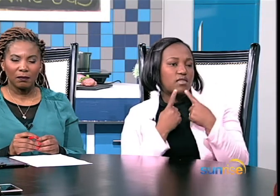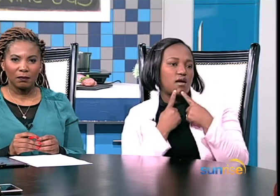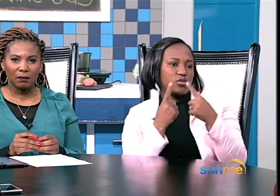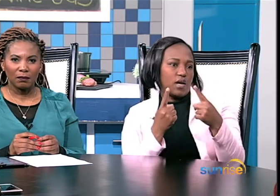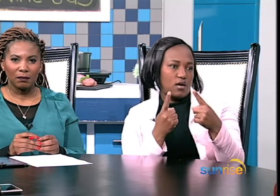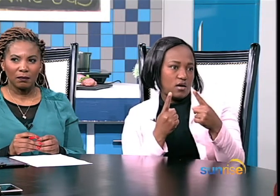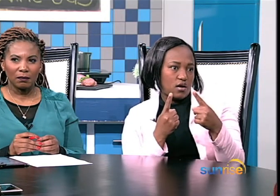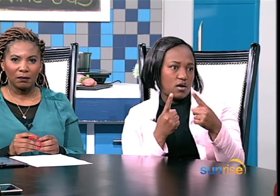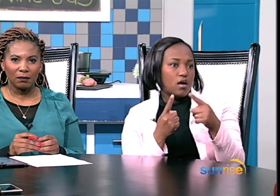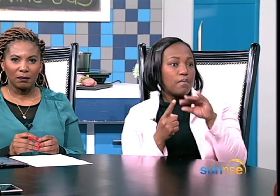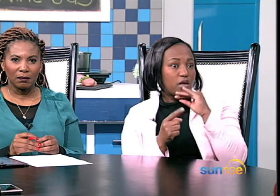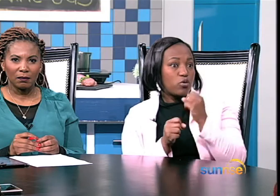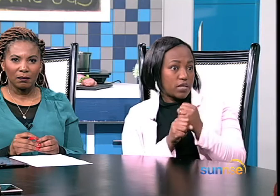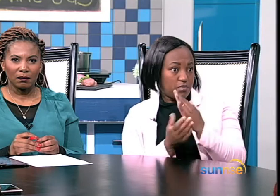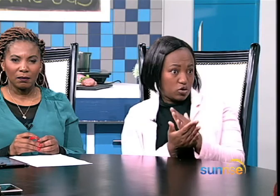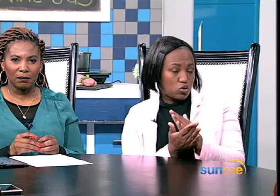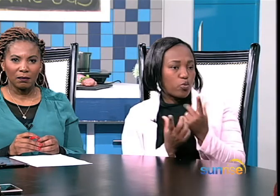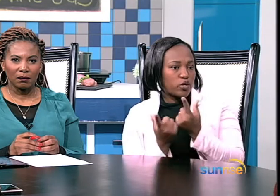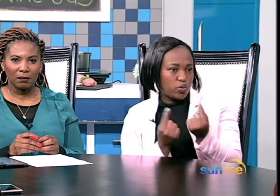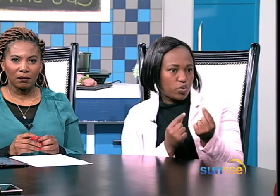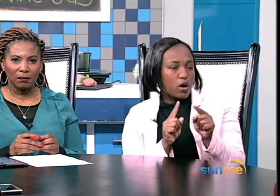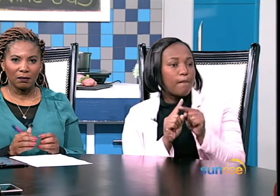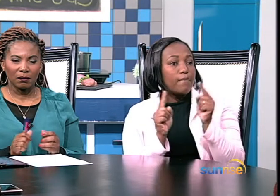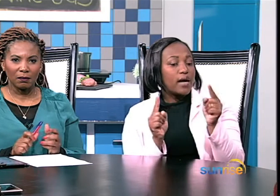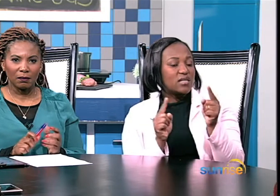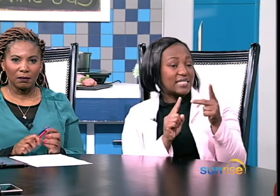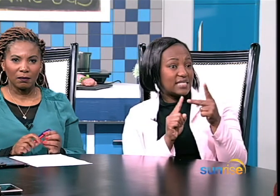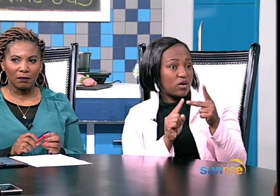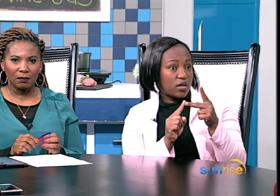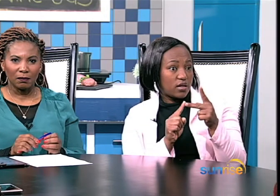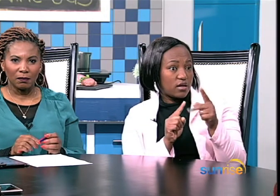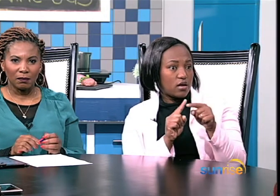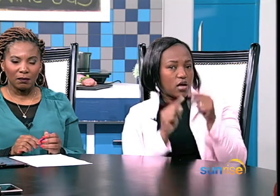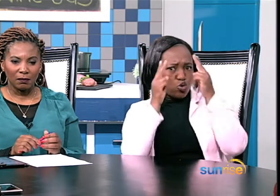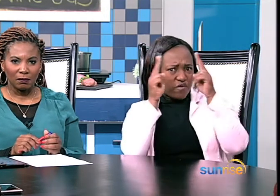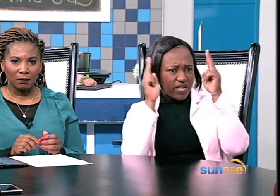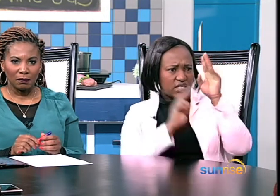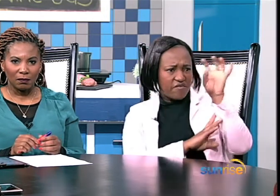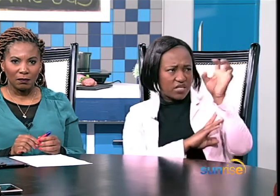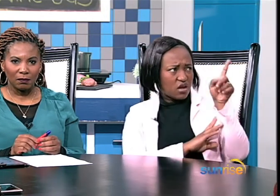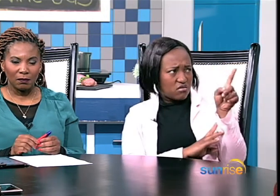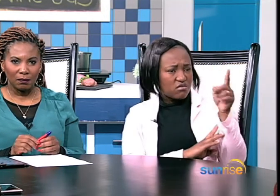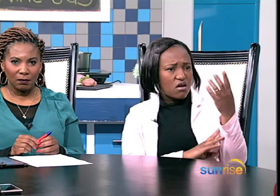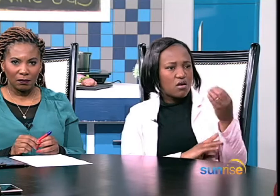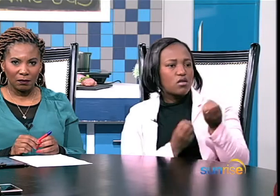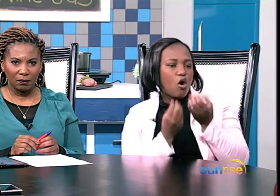have to make sure that it works. Firstly, they need to be, currently the University of Free State is offering the sign language